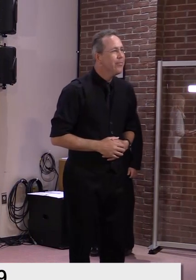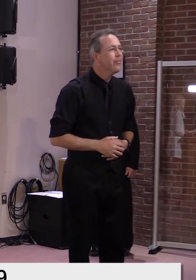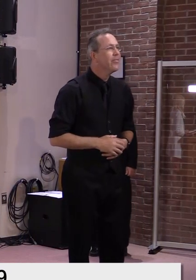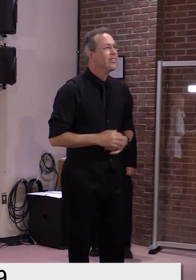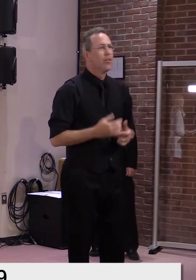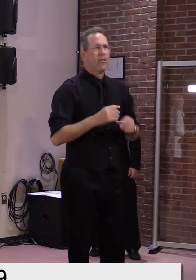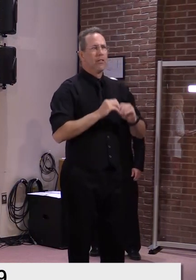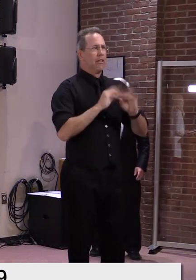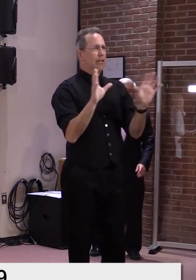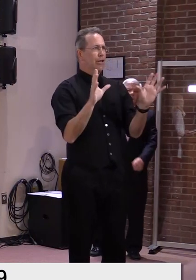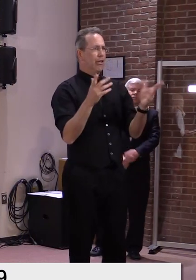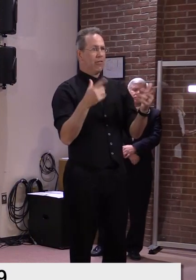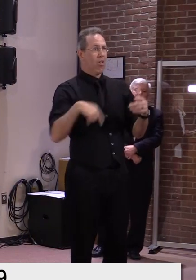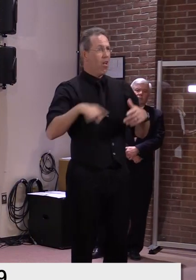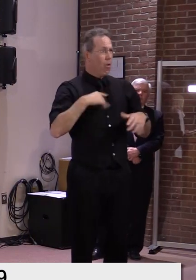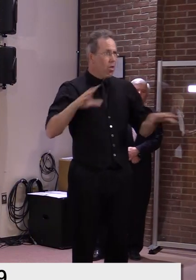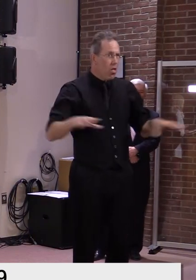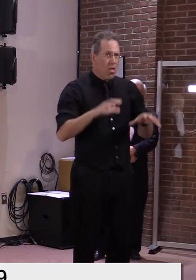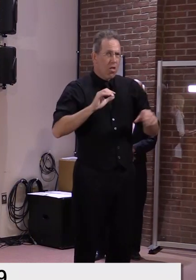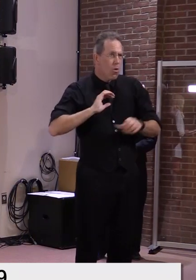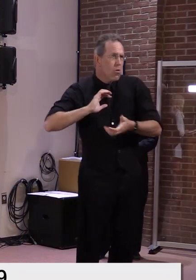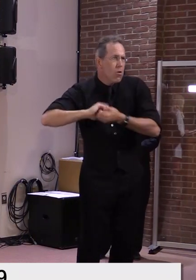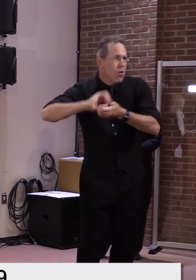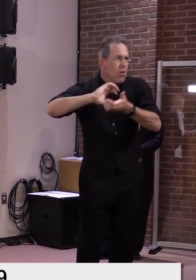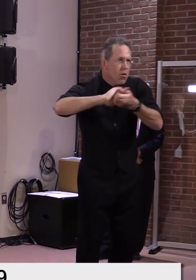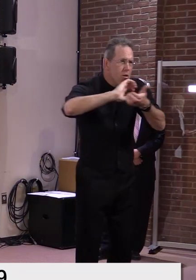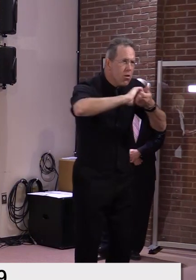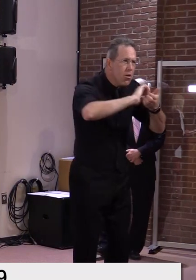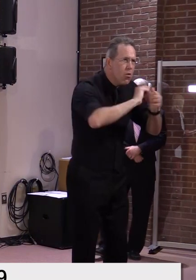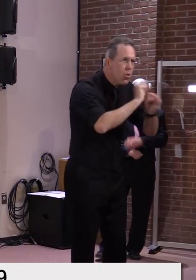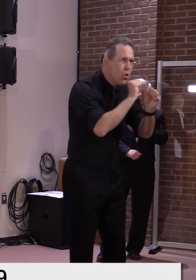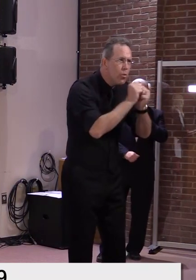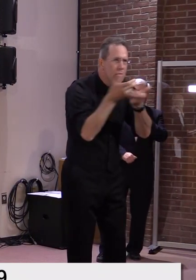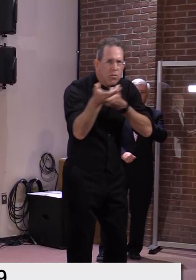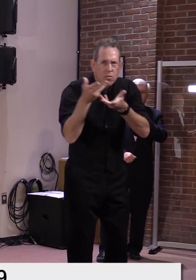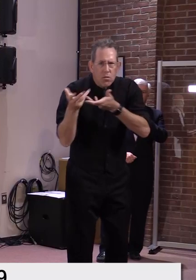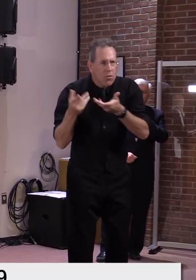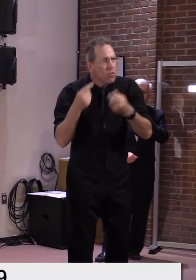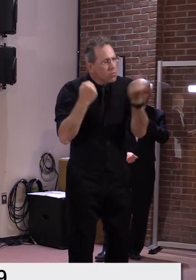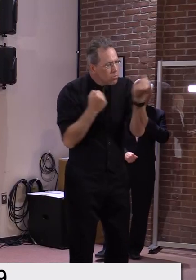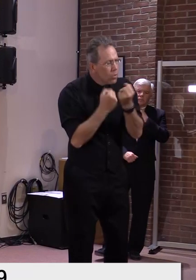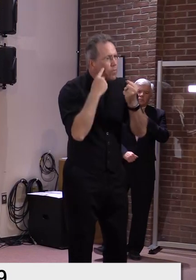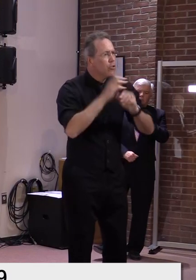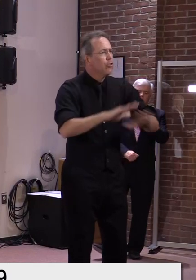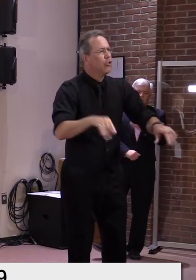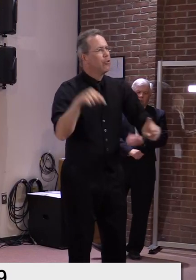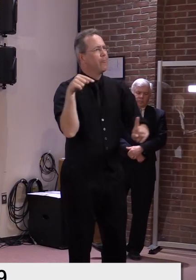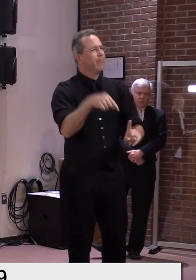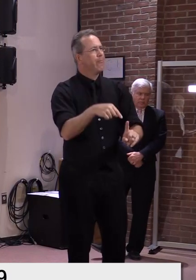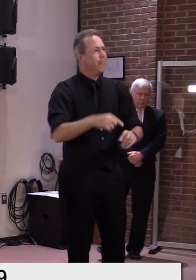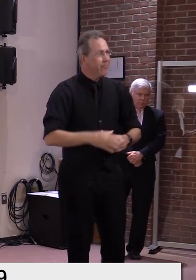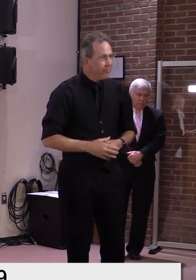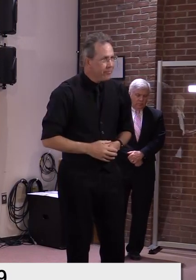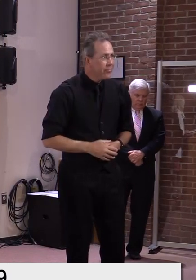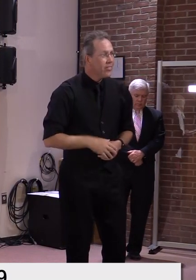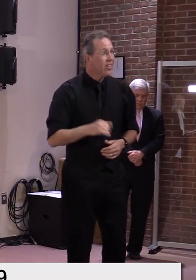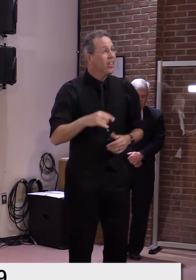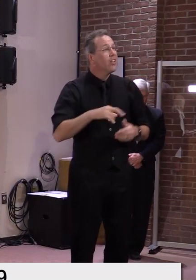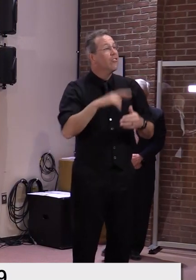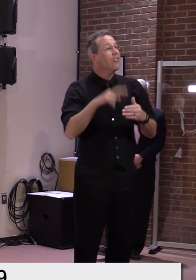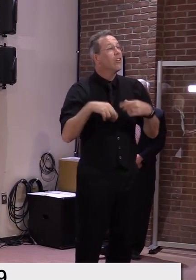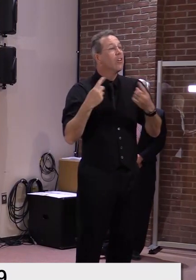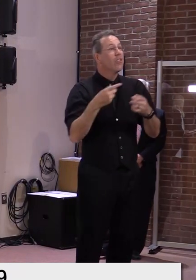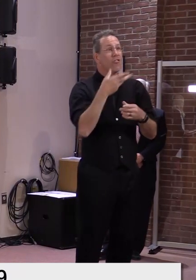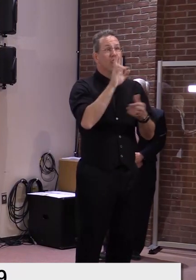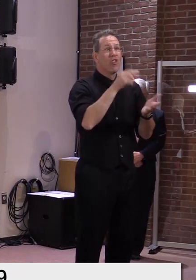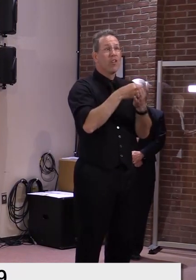this together when it comes to supporting Vermont's kids. The results of this recent grant opportunity through Vermont After